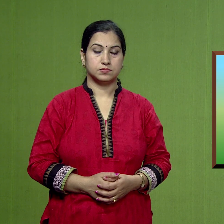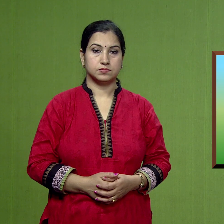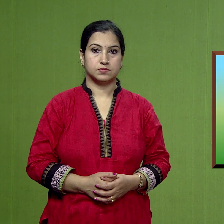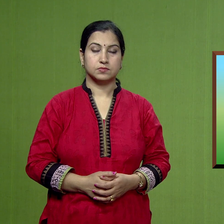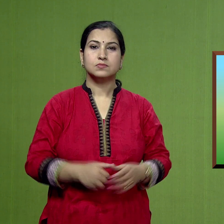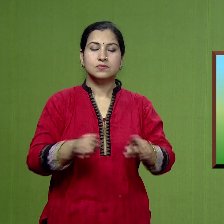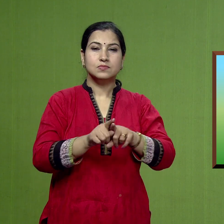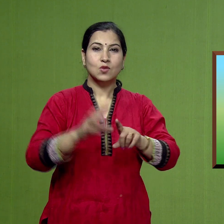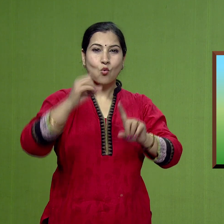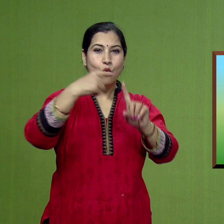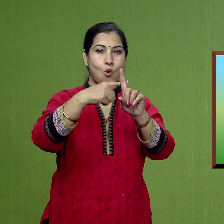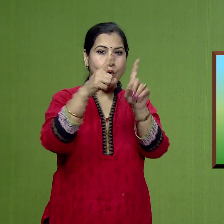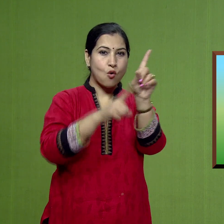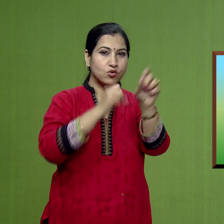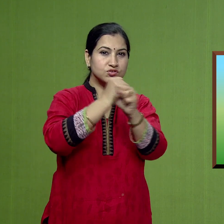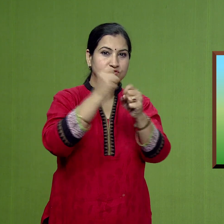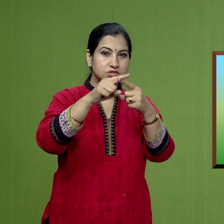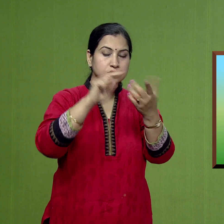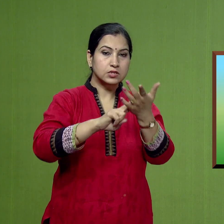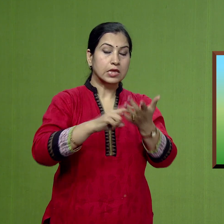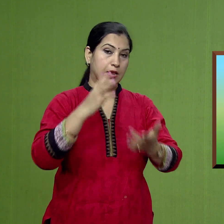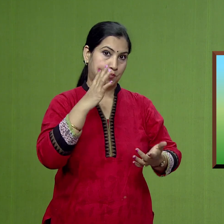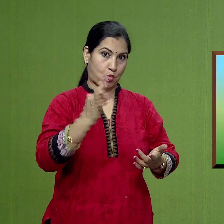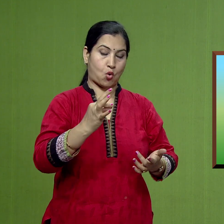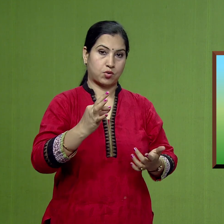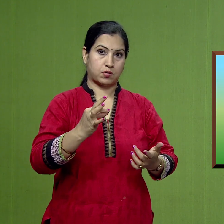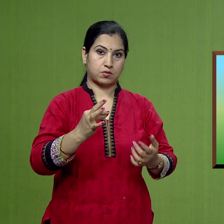Oxygen is the most important component of air.